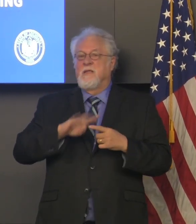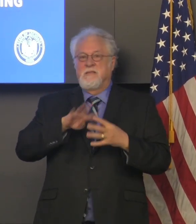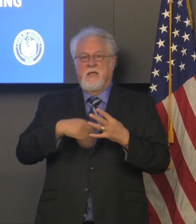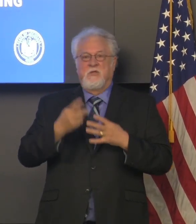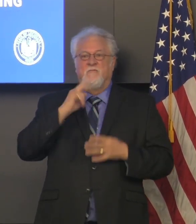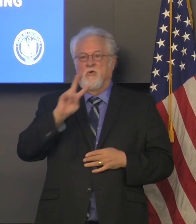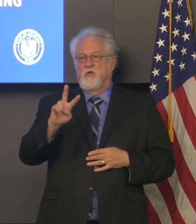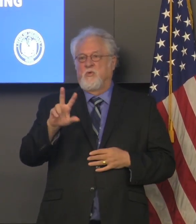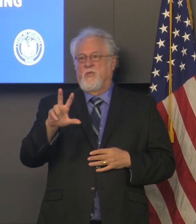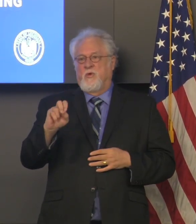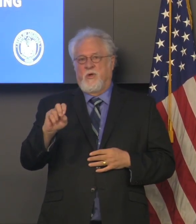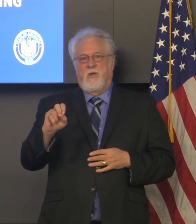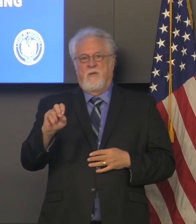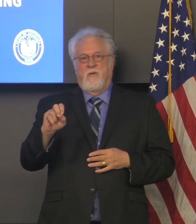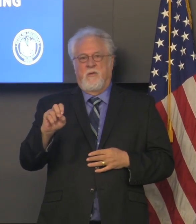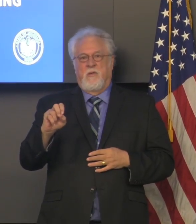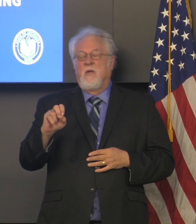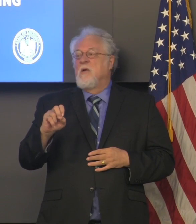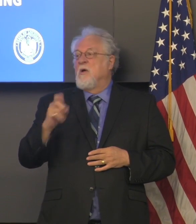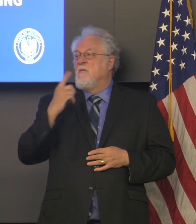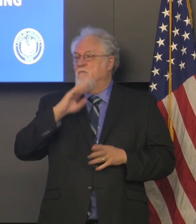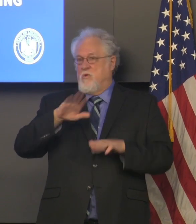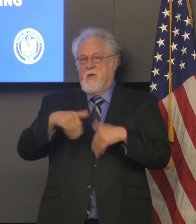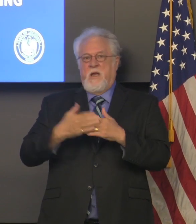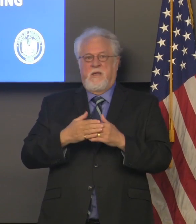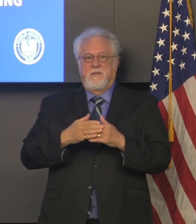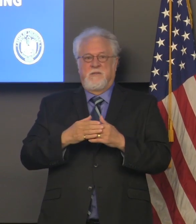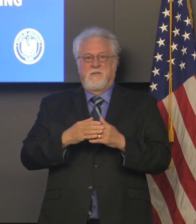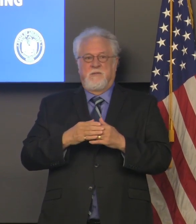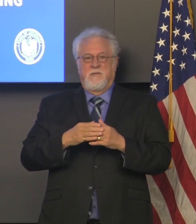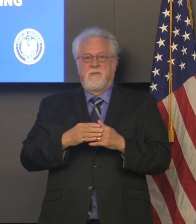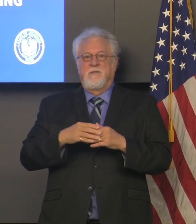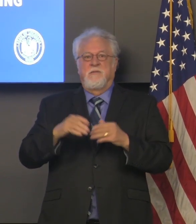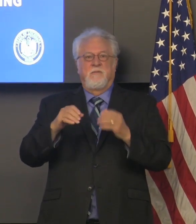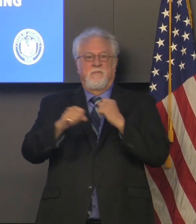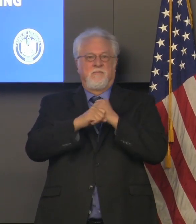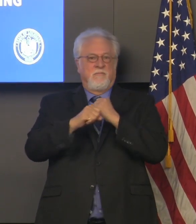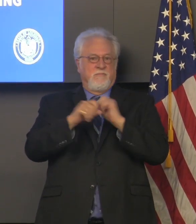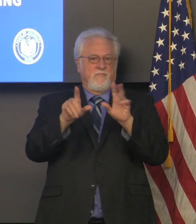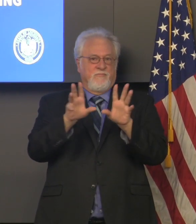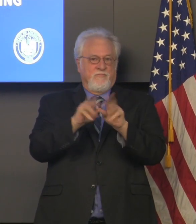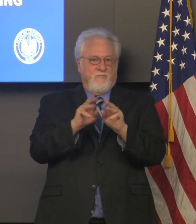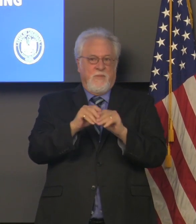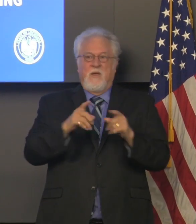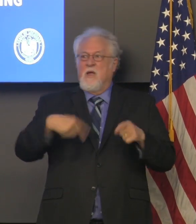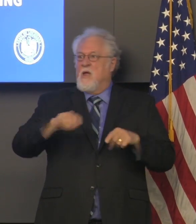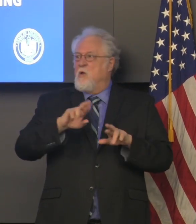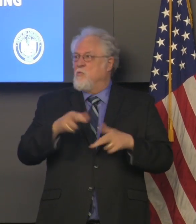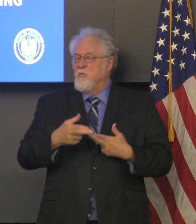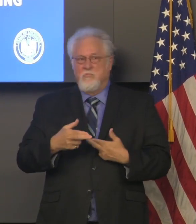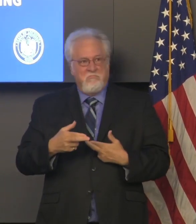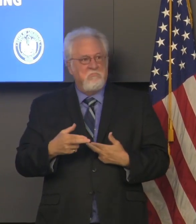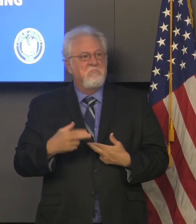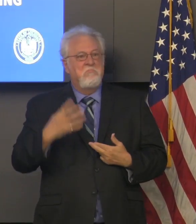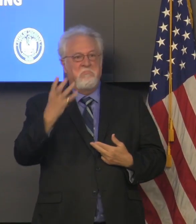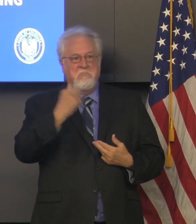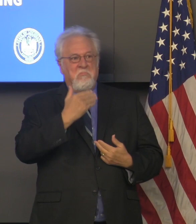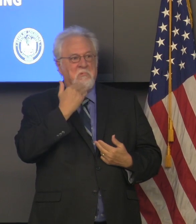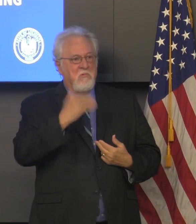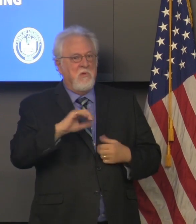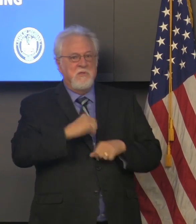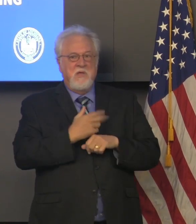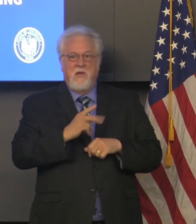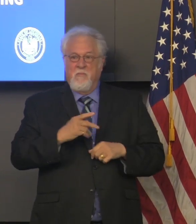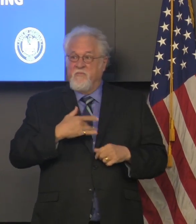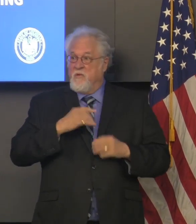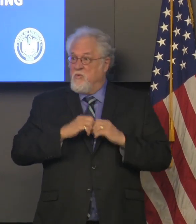for 2:30 for our next press briefing. Although this room is actually pretty well set up for it. I don't know if